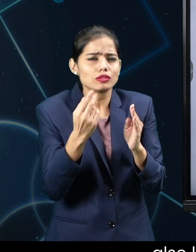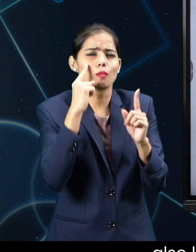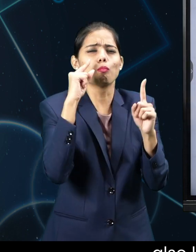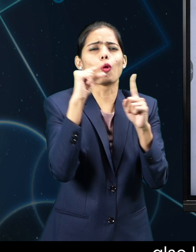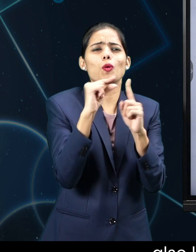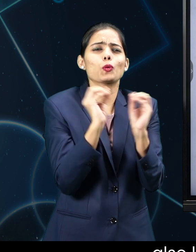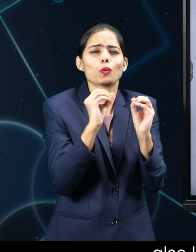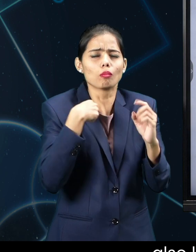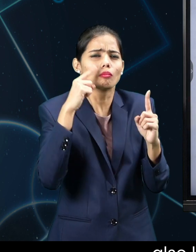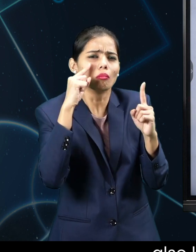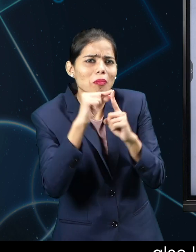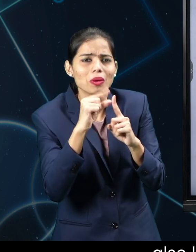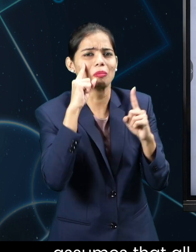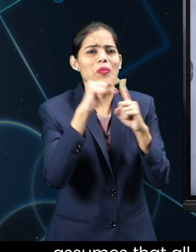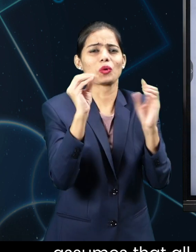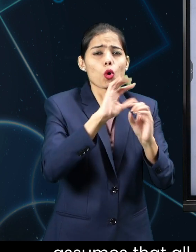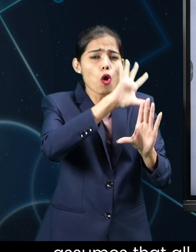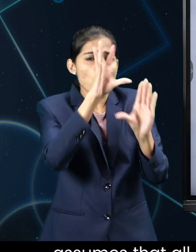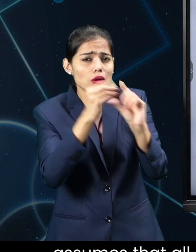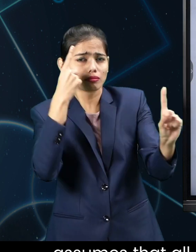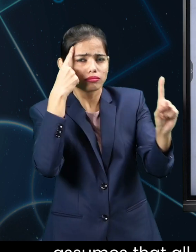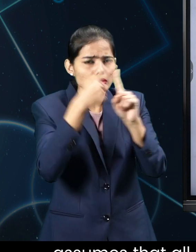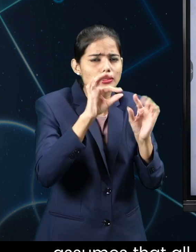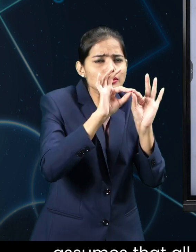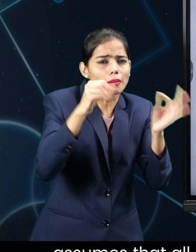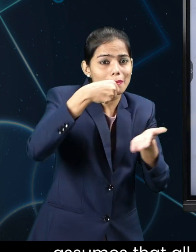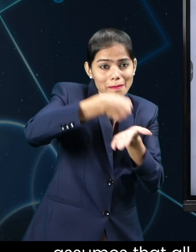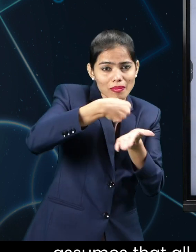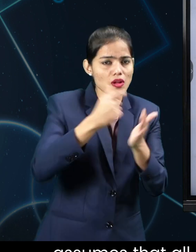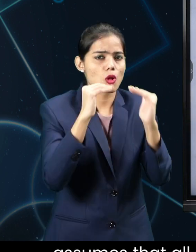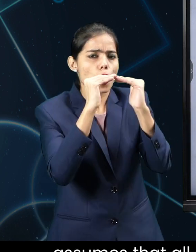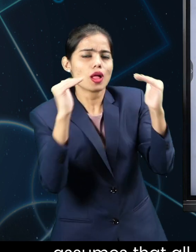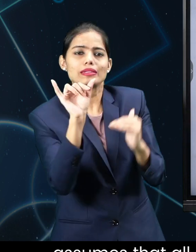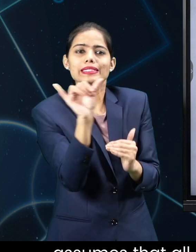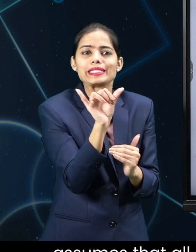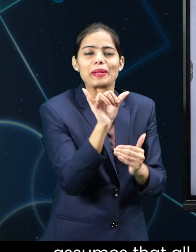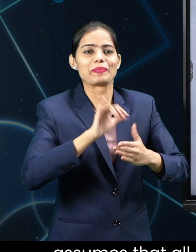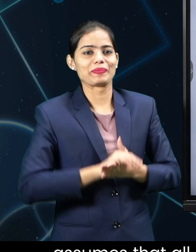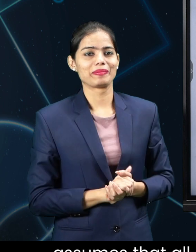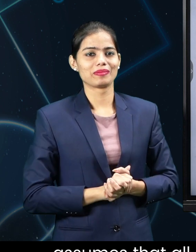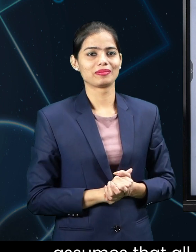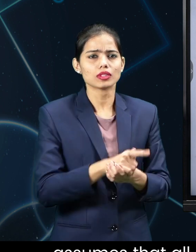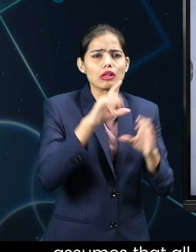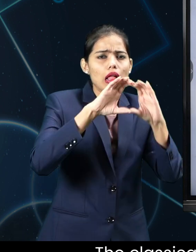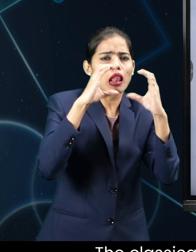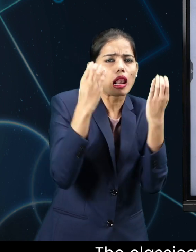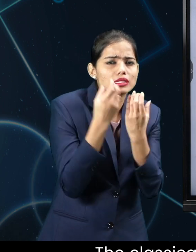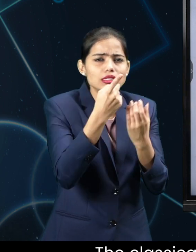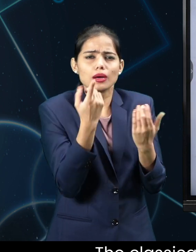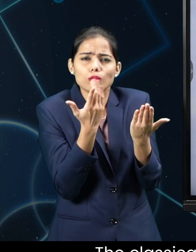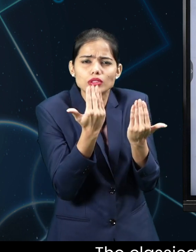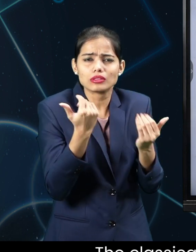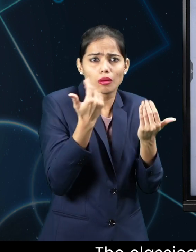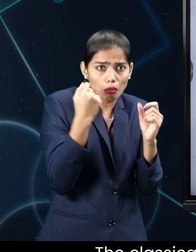also known as the theoretical approach, assumes that all outcomes in a sample space are equally likely. The